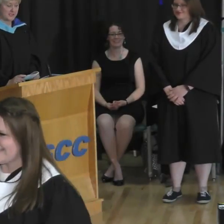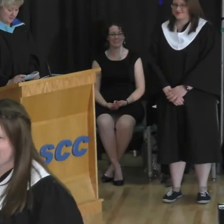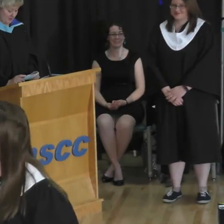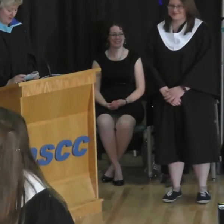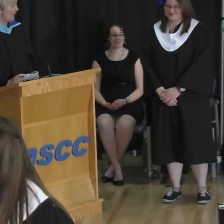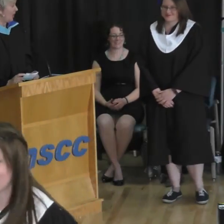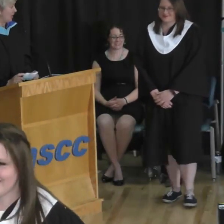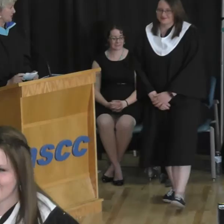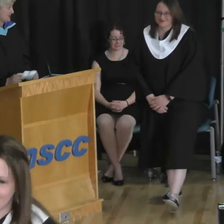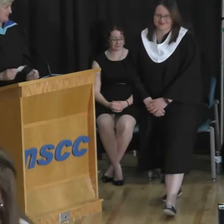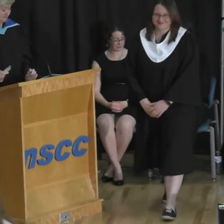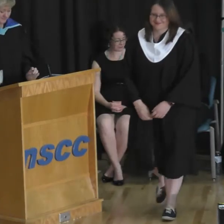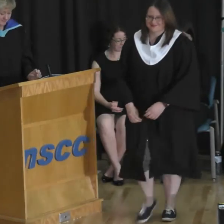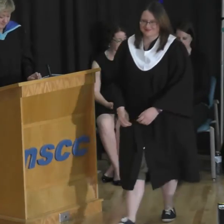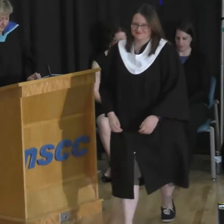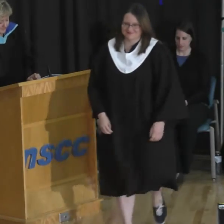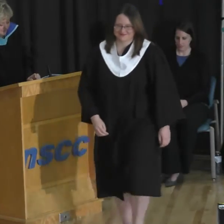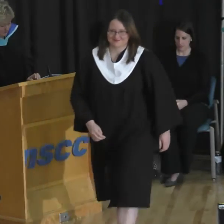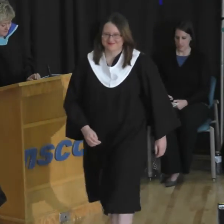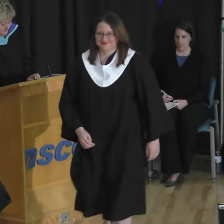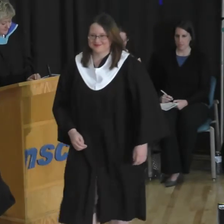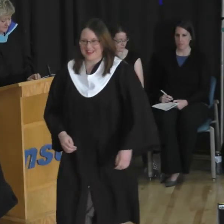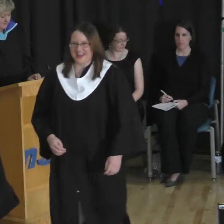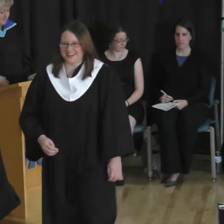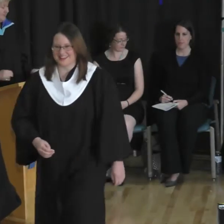Jerica Tebow, Honors.